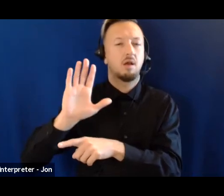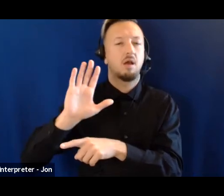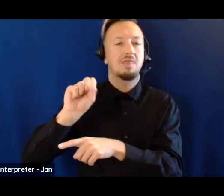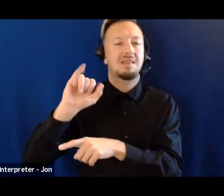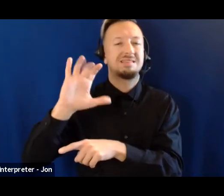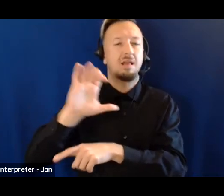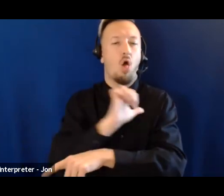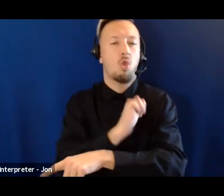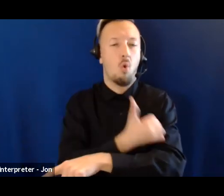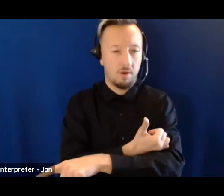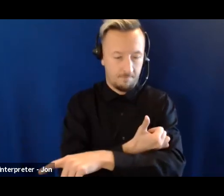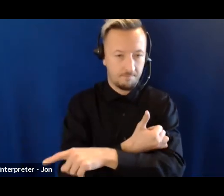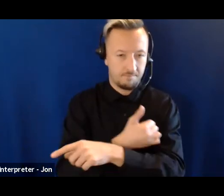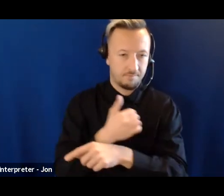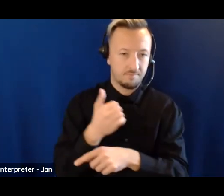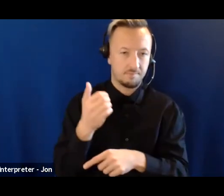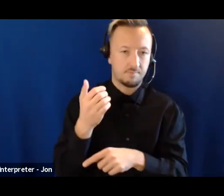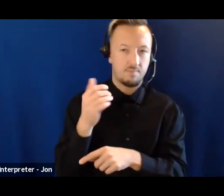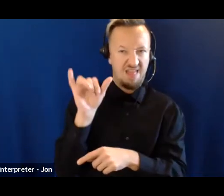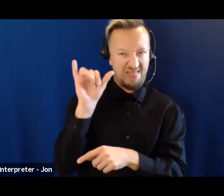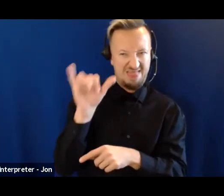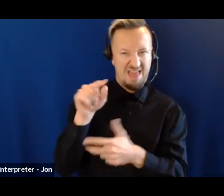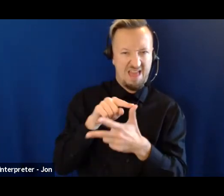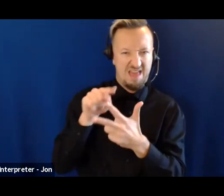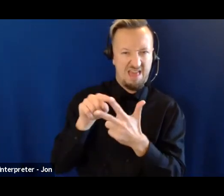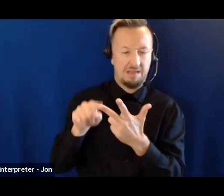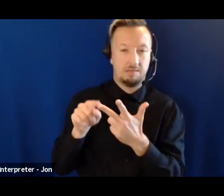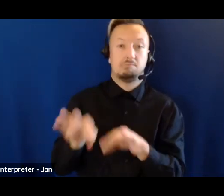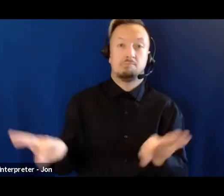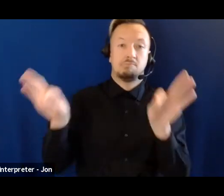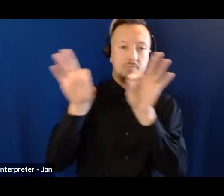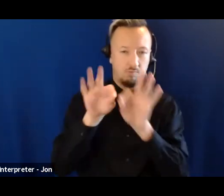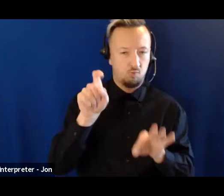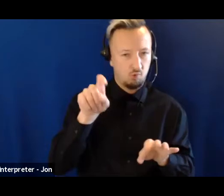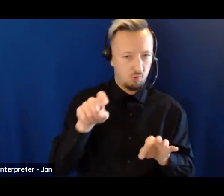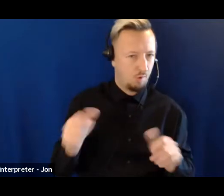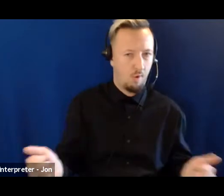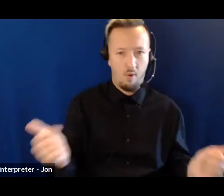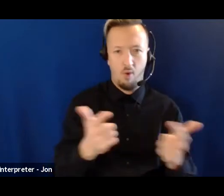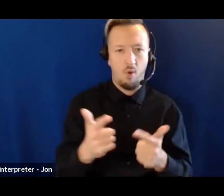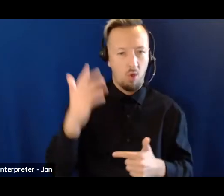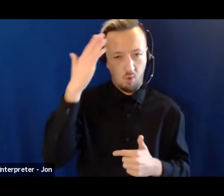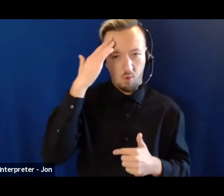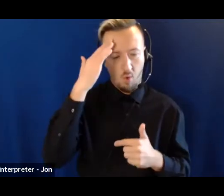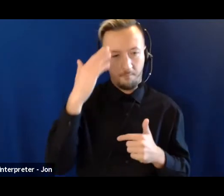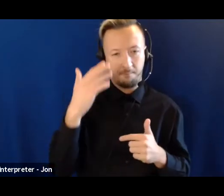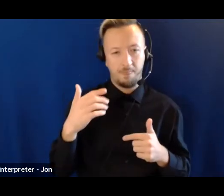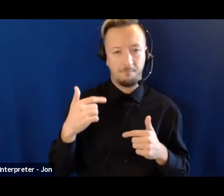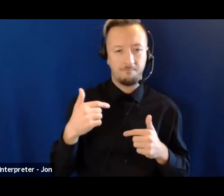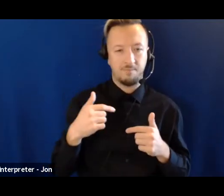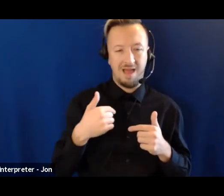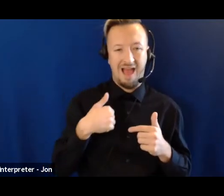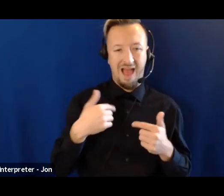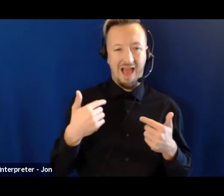And I think these are kind of like the real important ones for everybody to know. I do the little favorites thing, keep